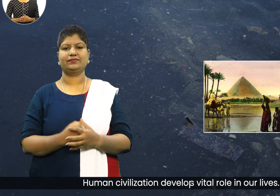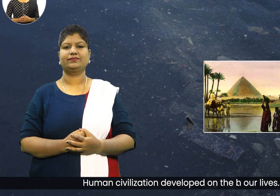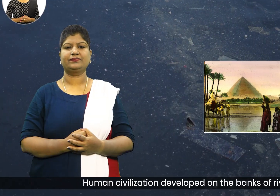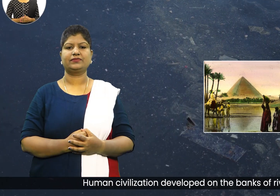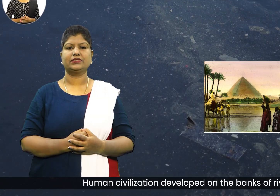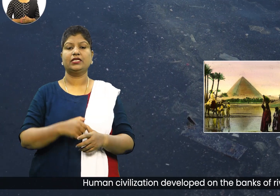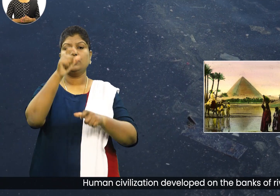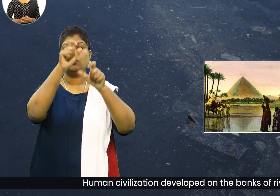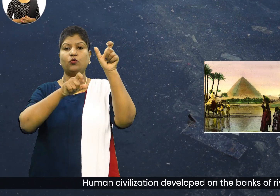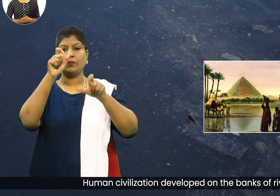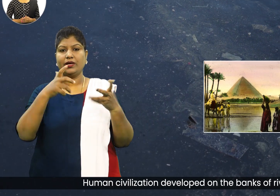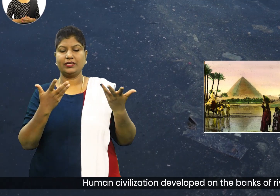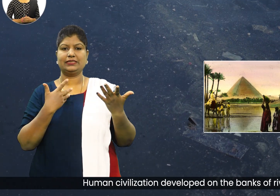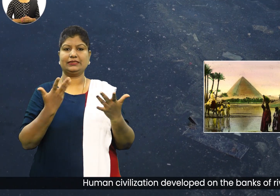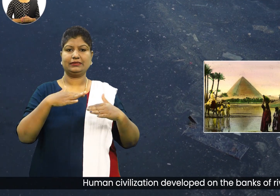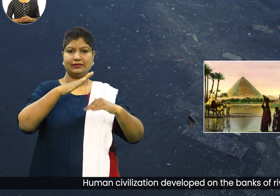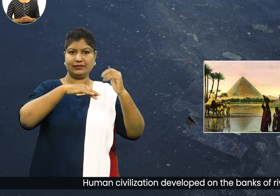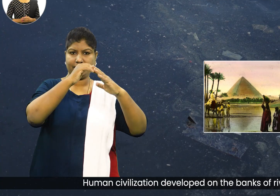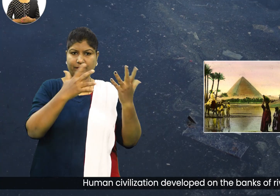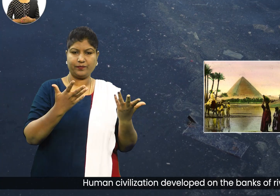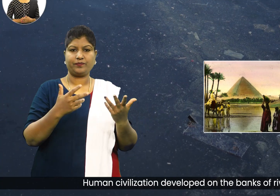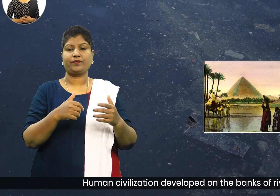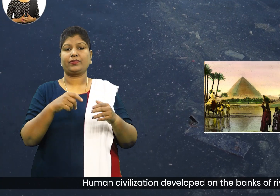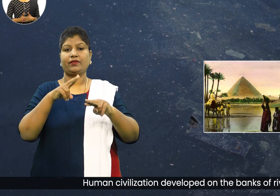Human civilization